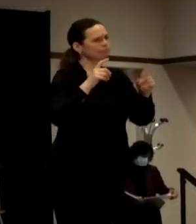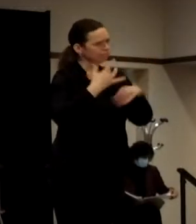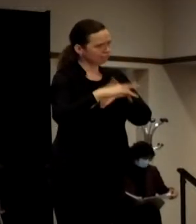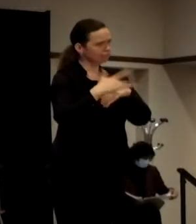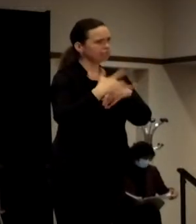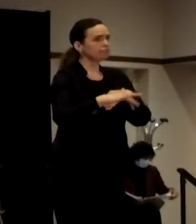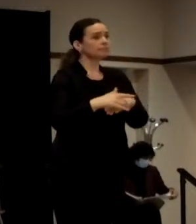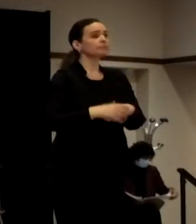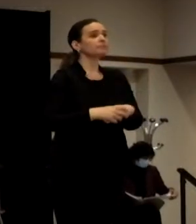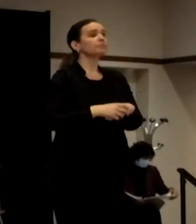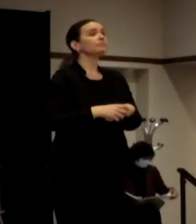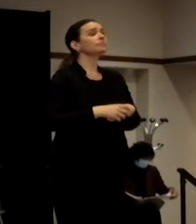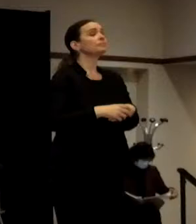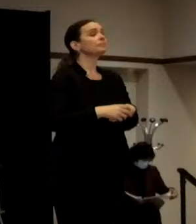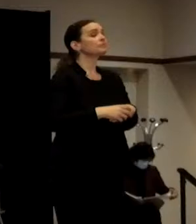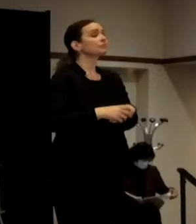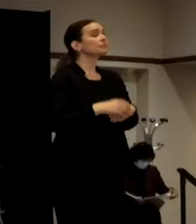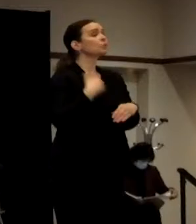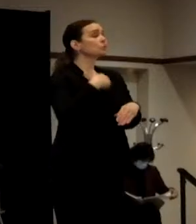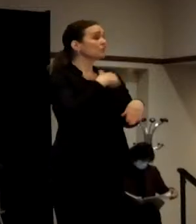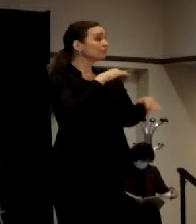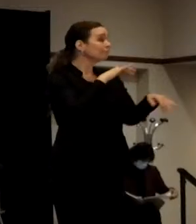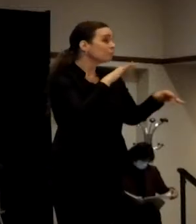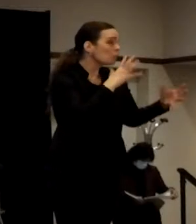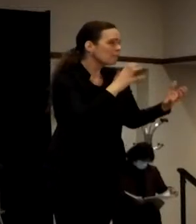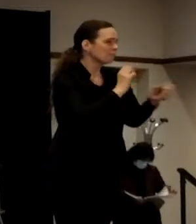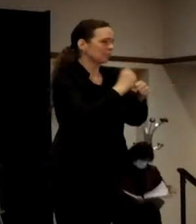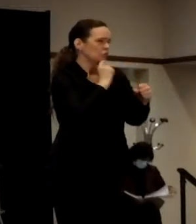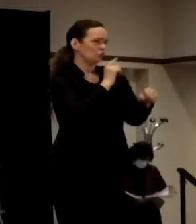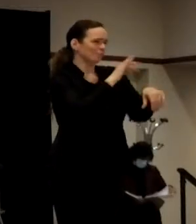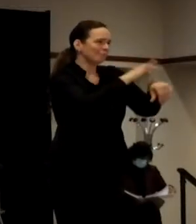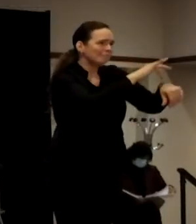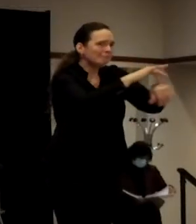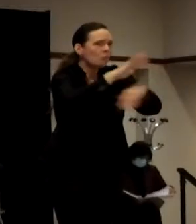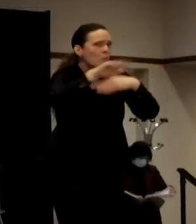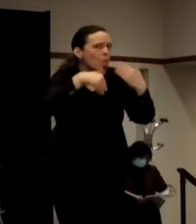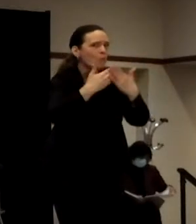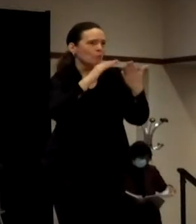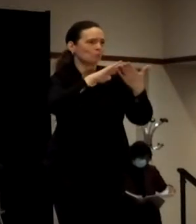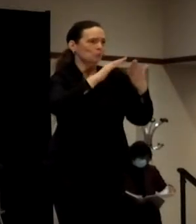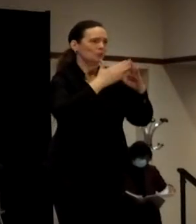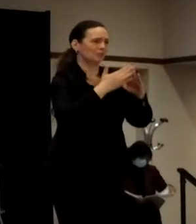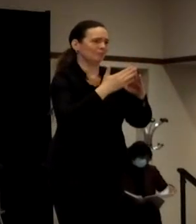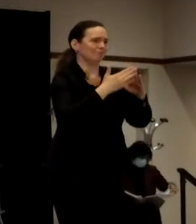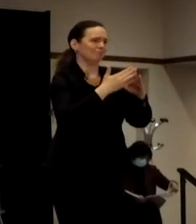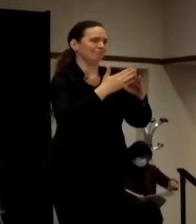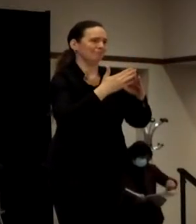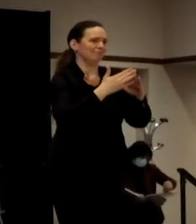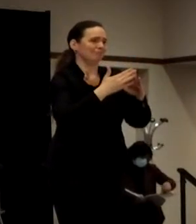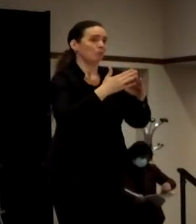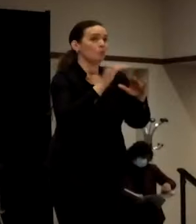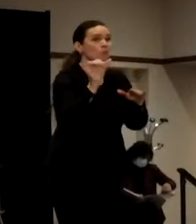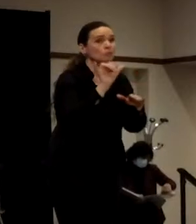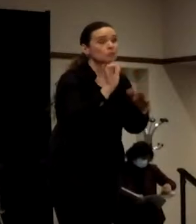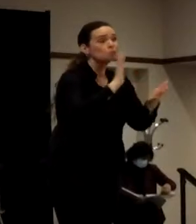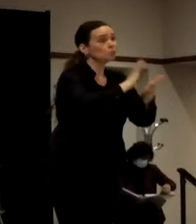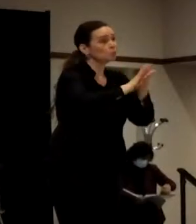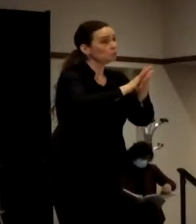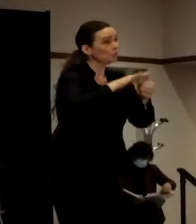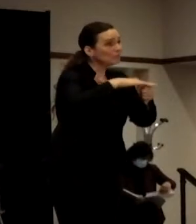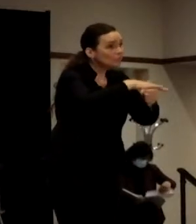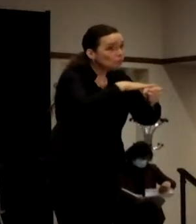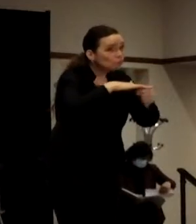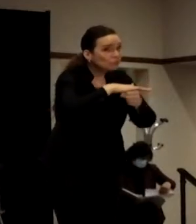school districts. Onondaga Town Hall today, Lafayette Community Center tomorrow for the